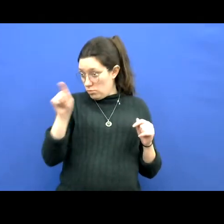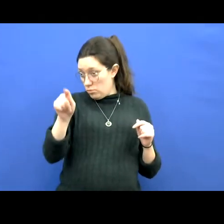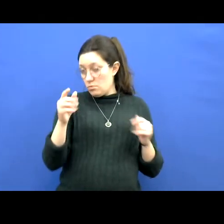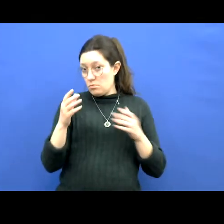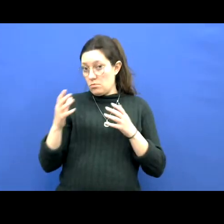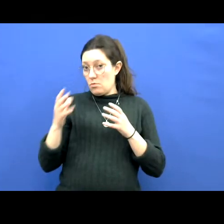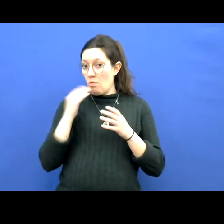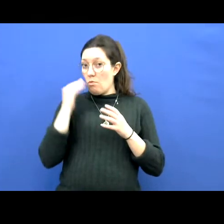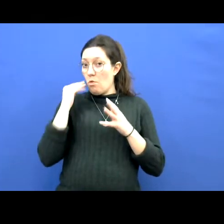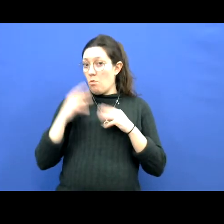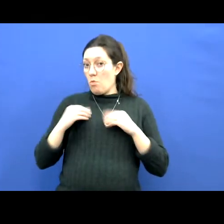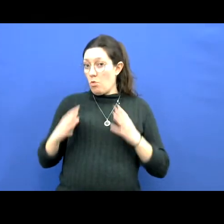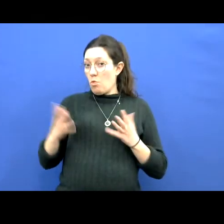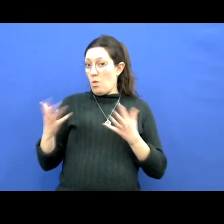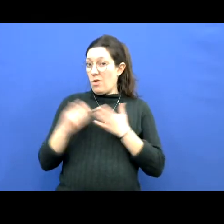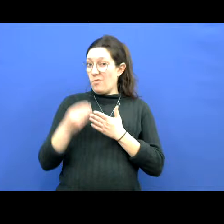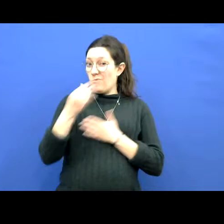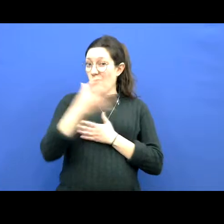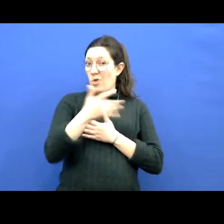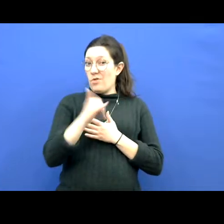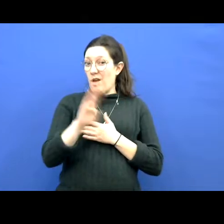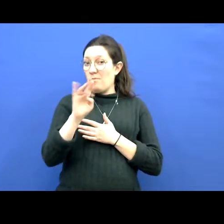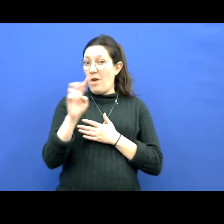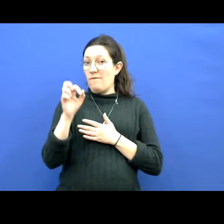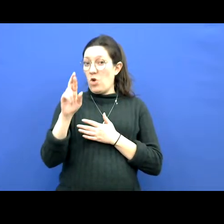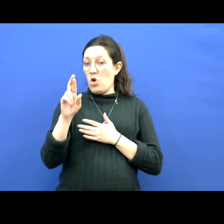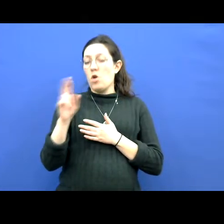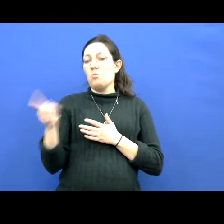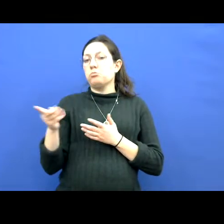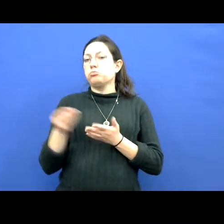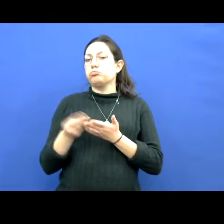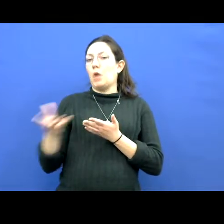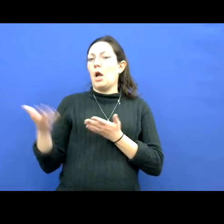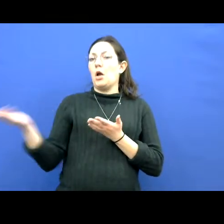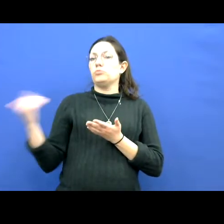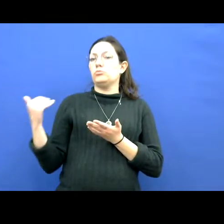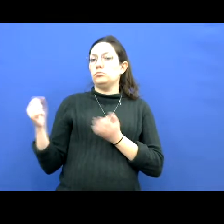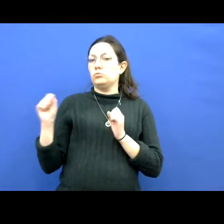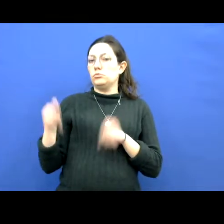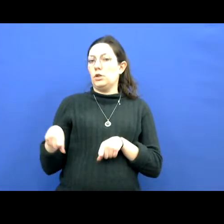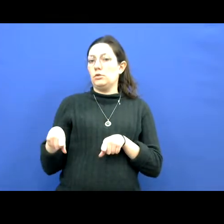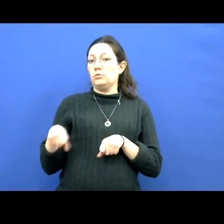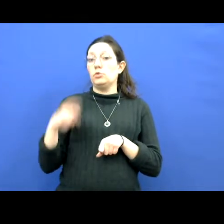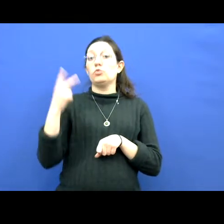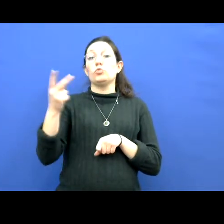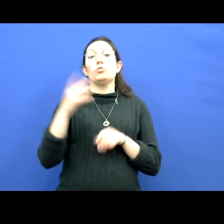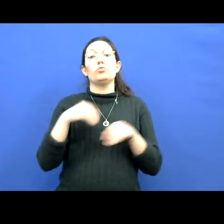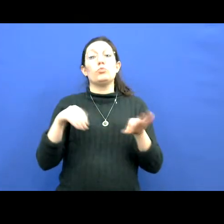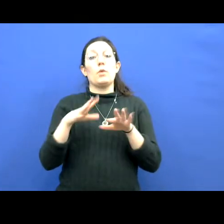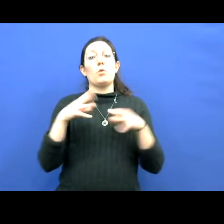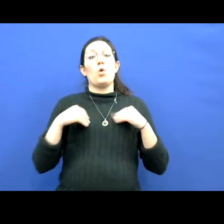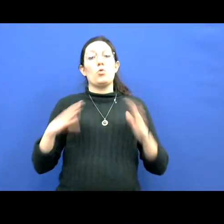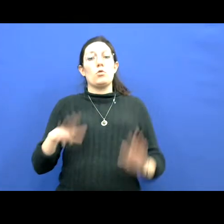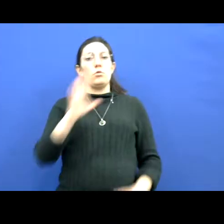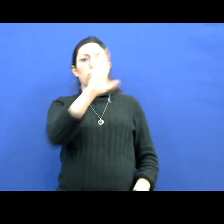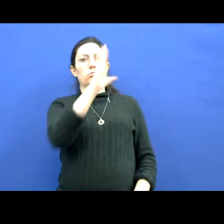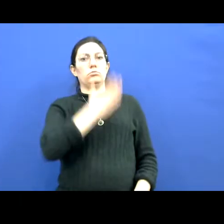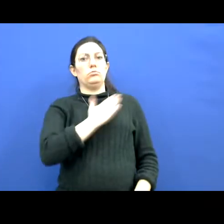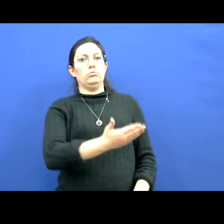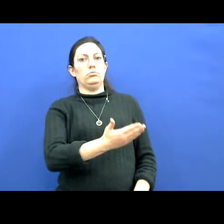we'll sell it to you, because then a future town board can't overturn that. So at least 2 of the property owners are taking us up on